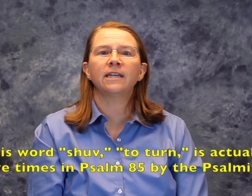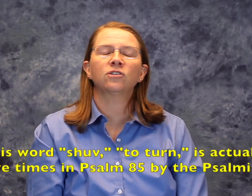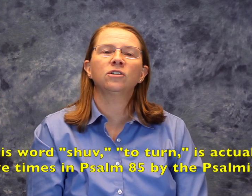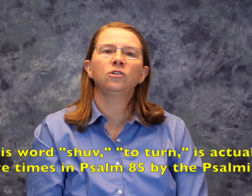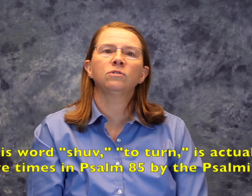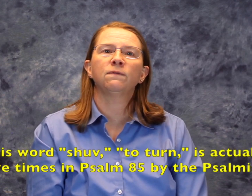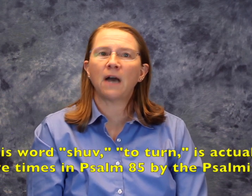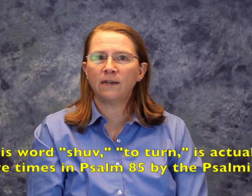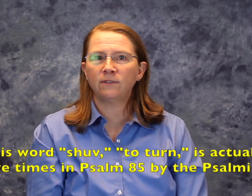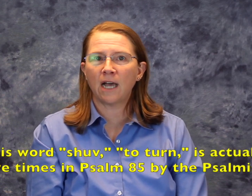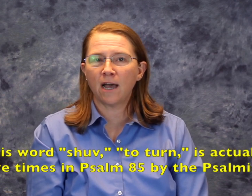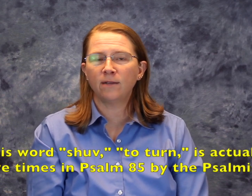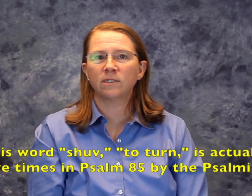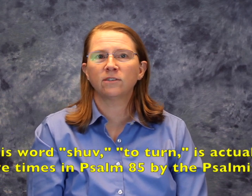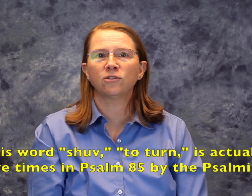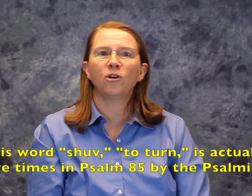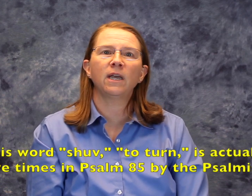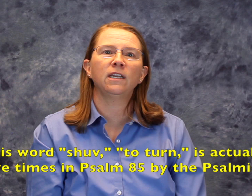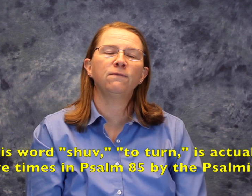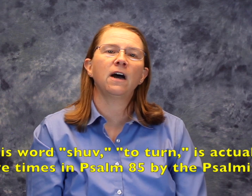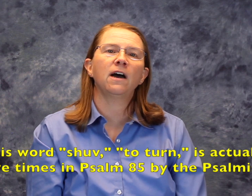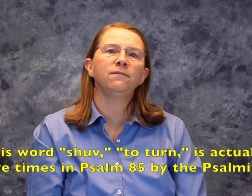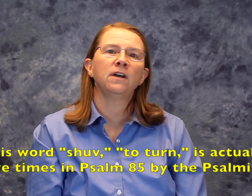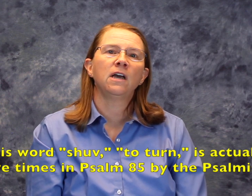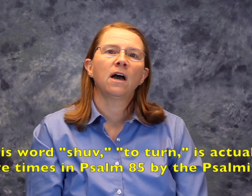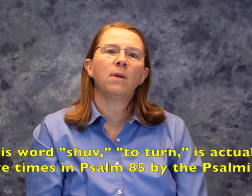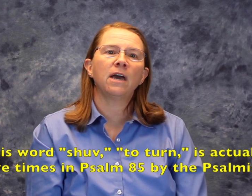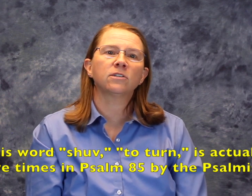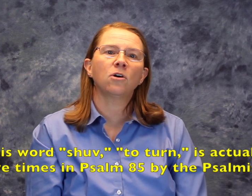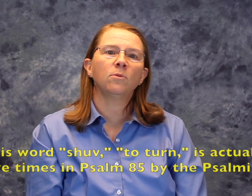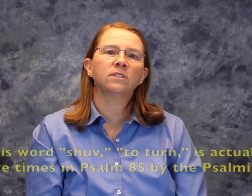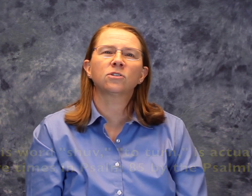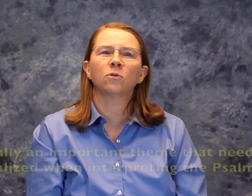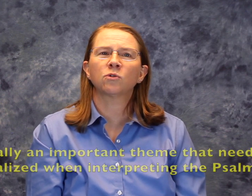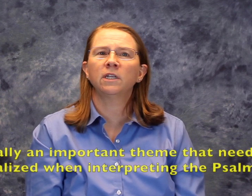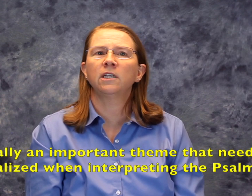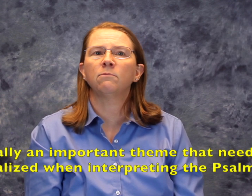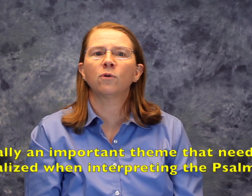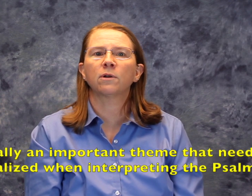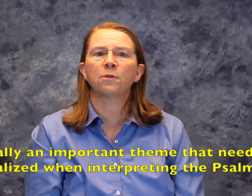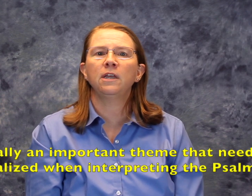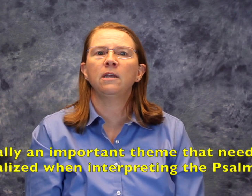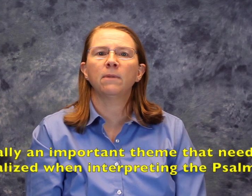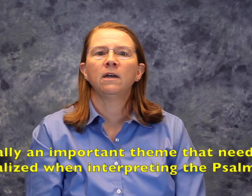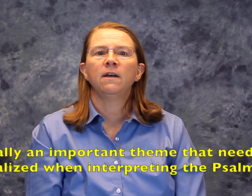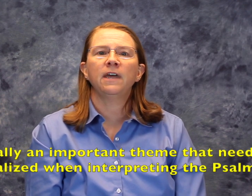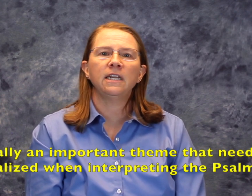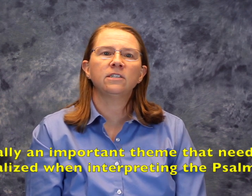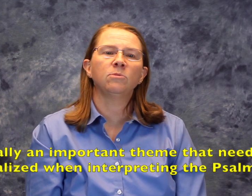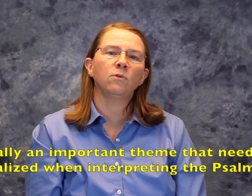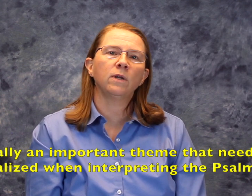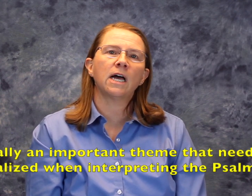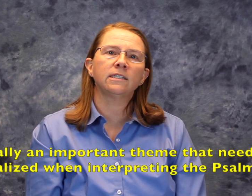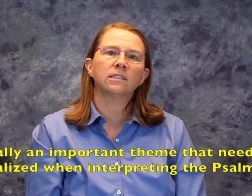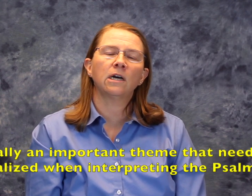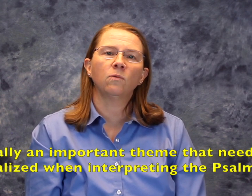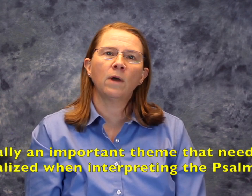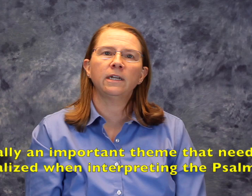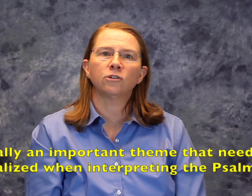actually used 5 times in Psalm 85 by the psalmist. So it's really an important theme that needs to be realized when